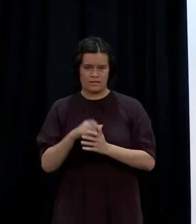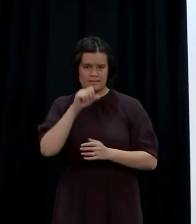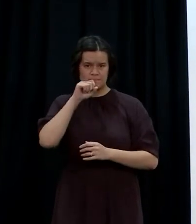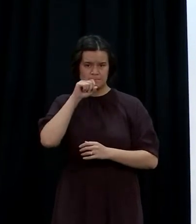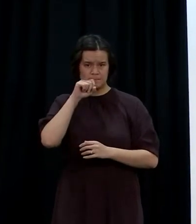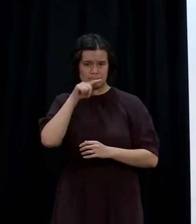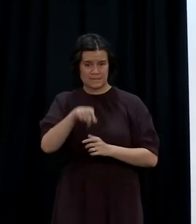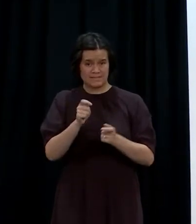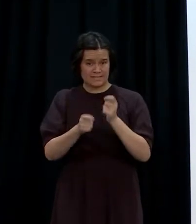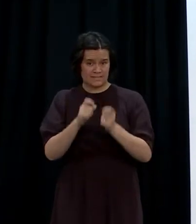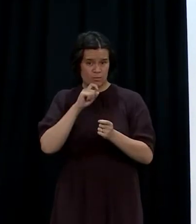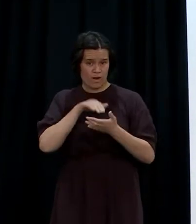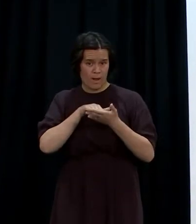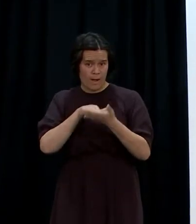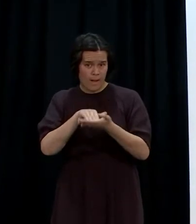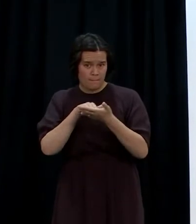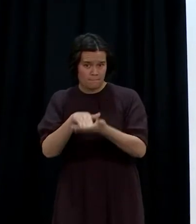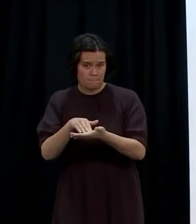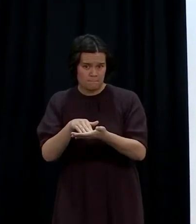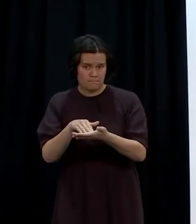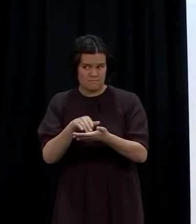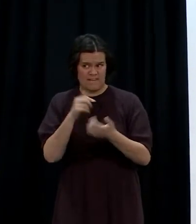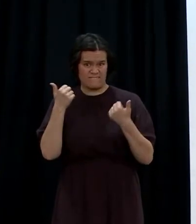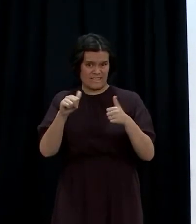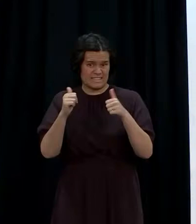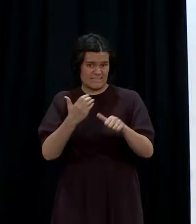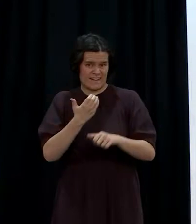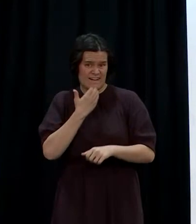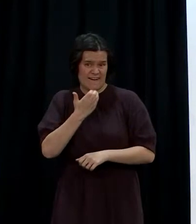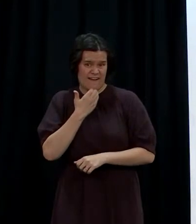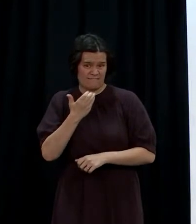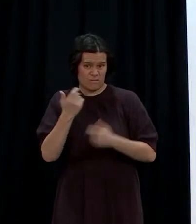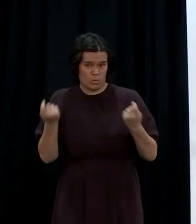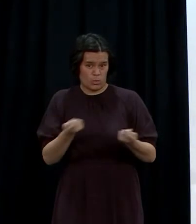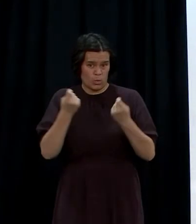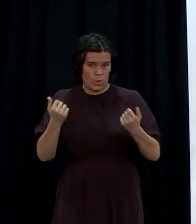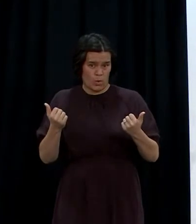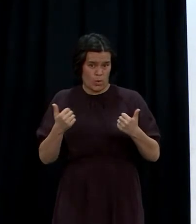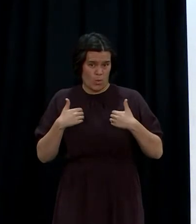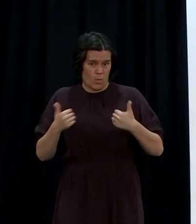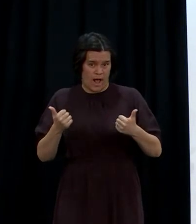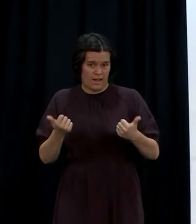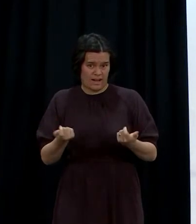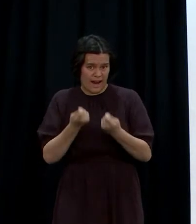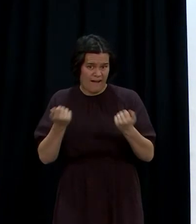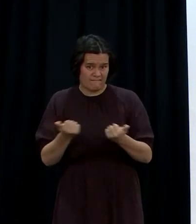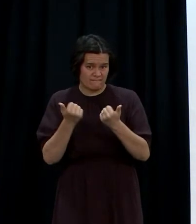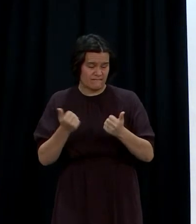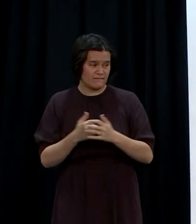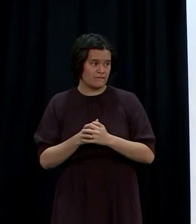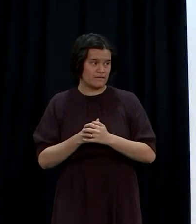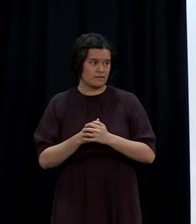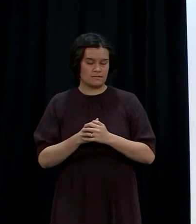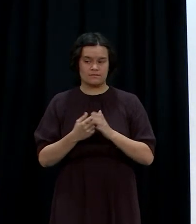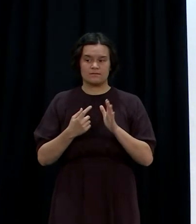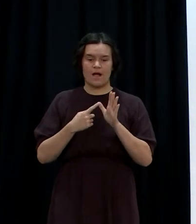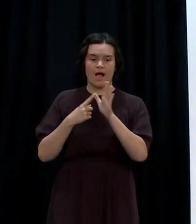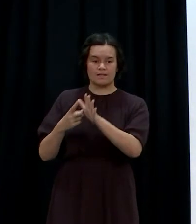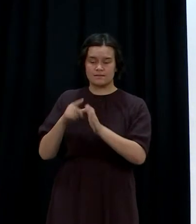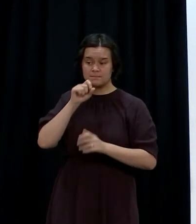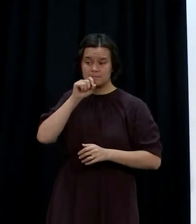if it's, 2 or 5 cases, or is it not sensitive enough to work out the difference between 100 cases and 10? Yeah, it's very